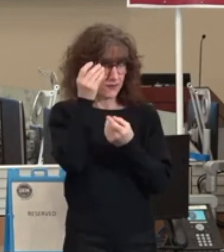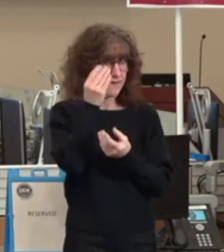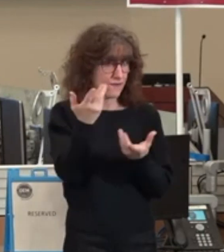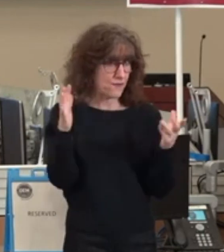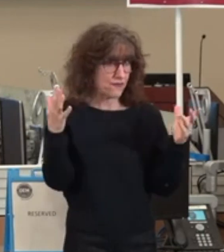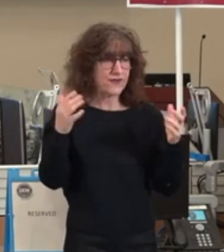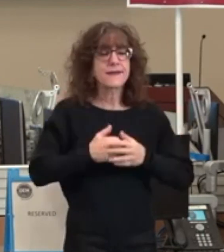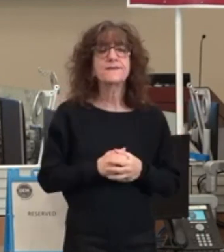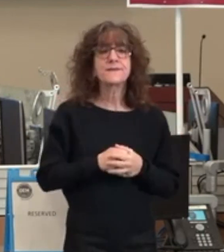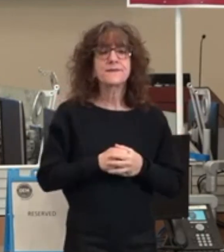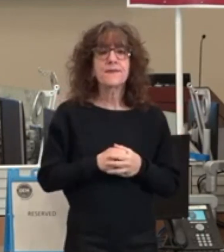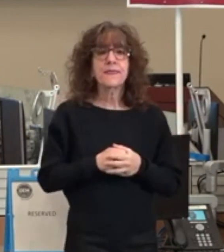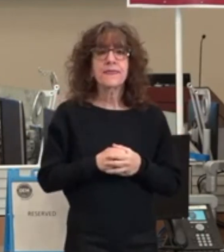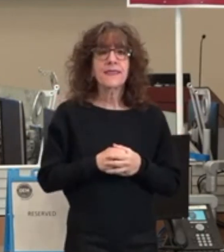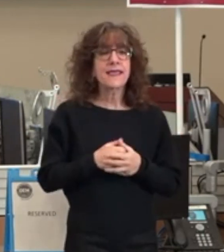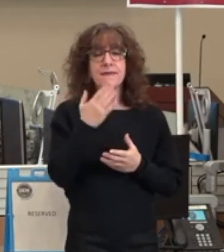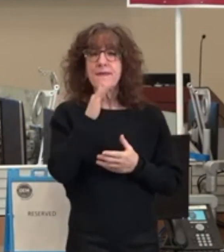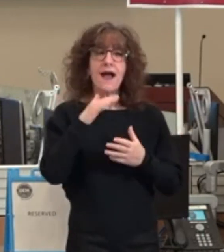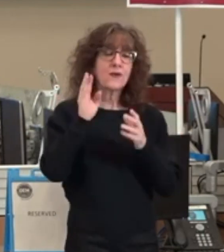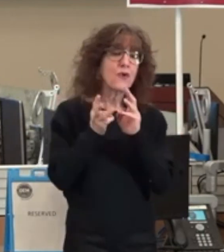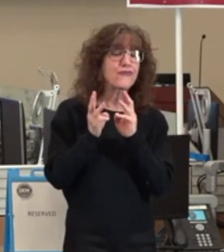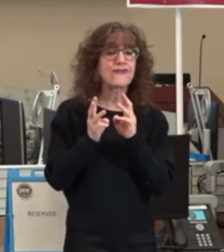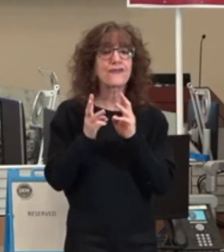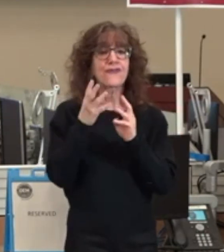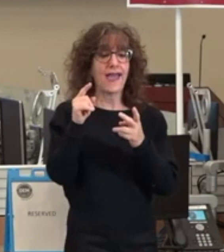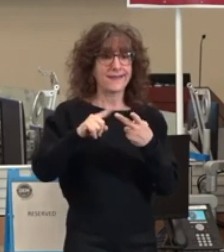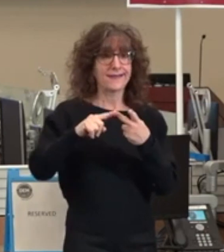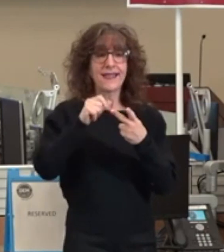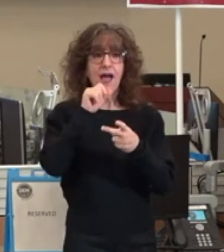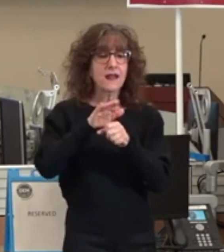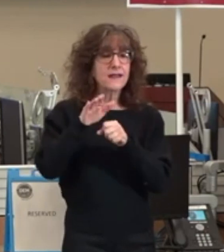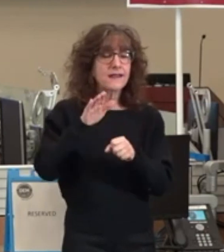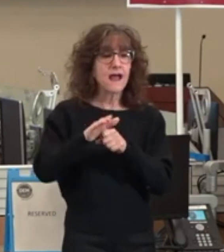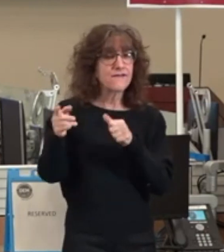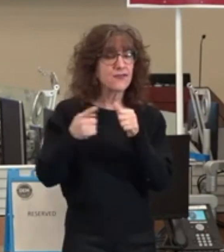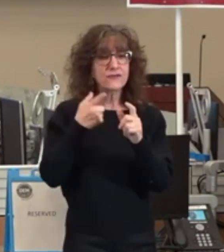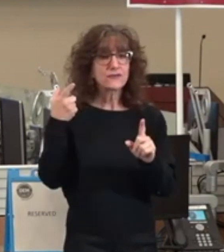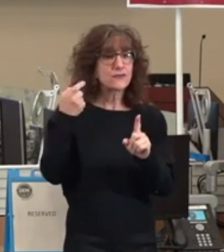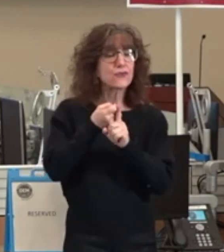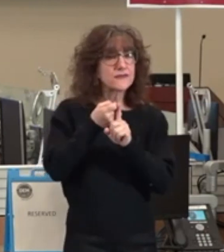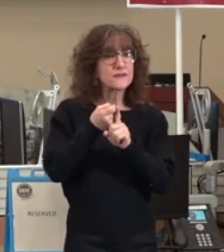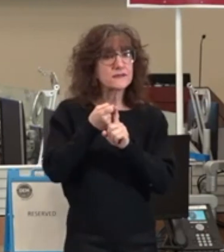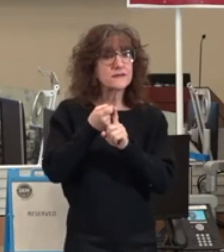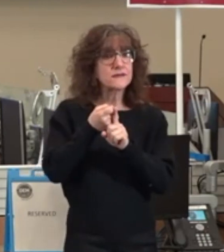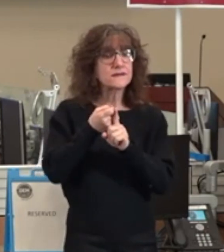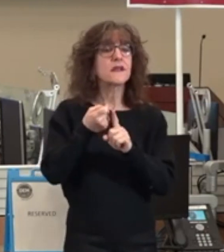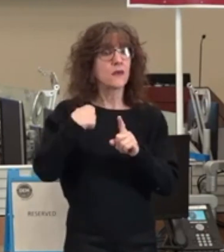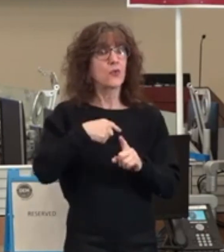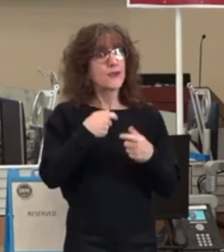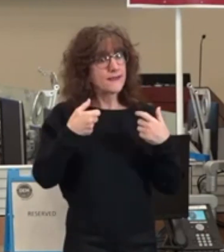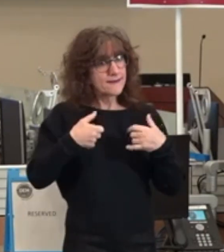point. The inclement weather and the lack of first doses, in spite of all of that, we were still able